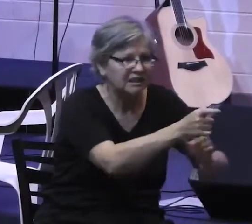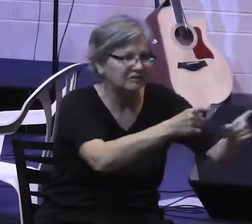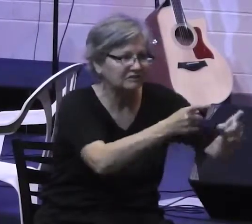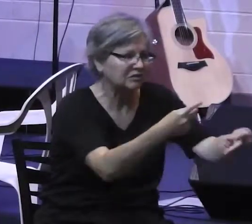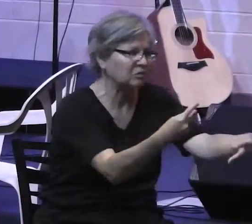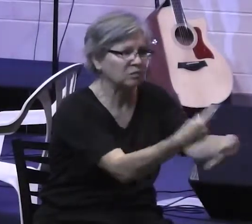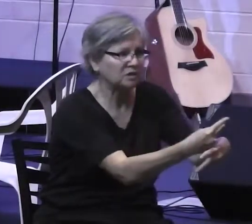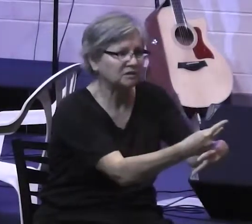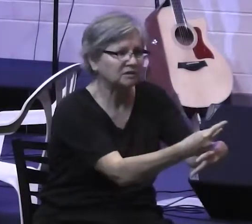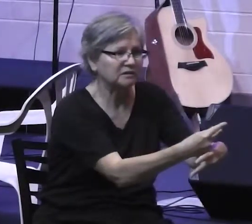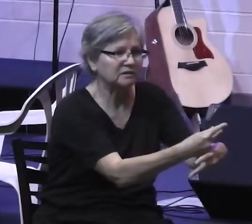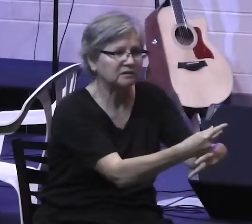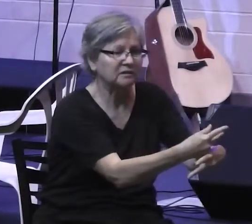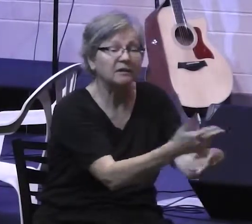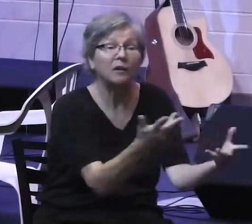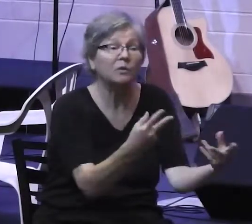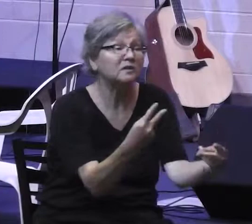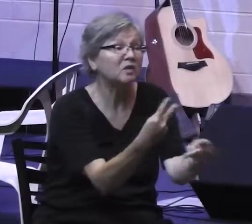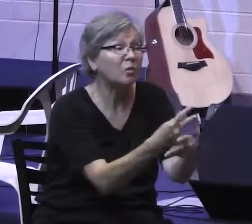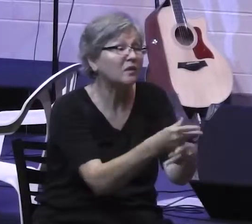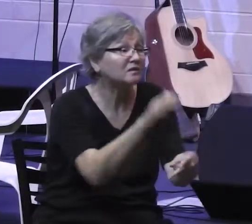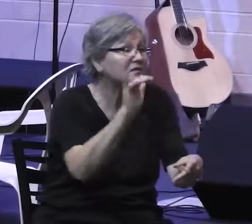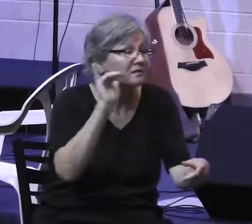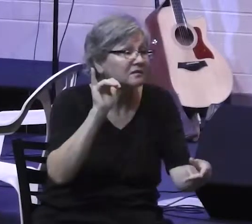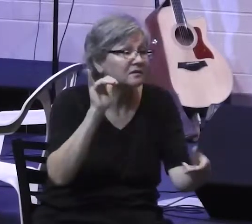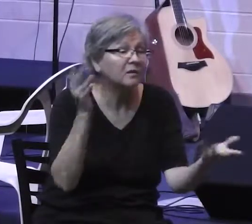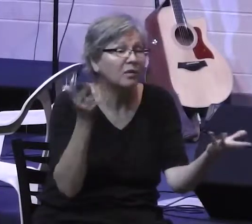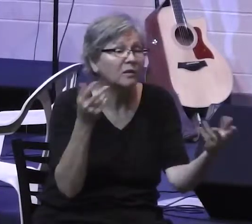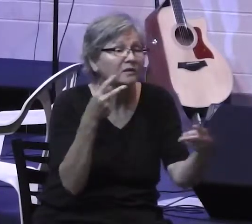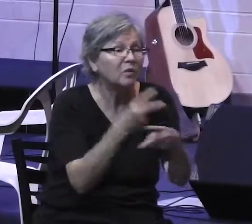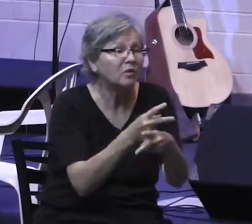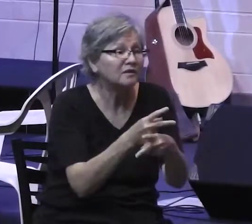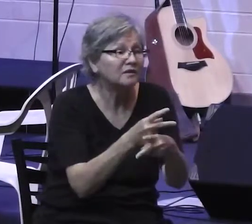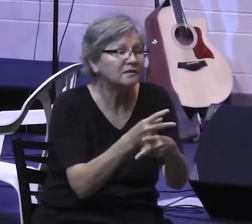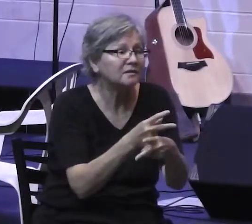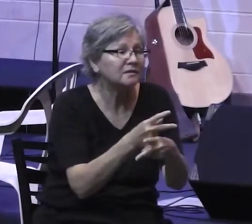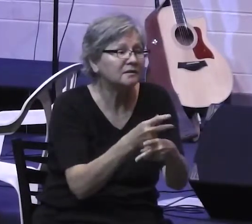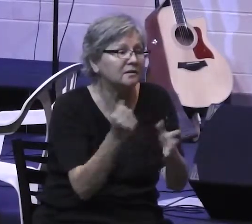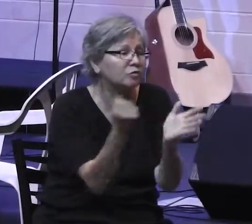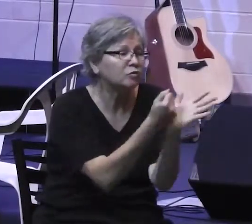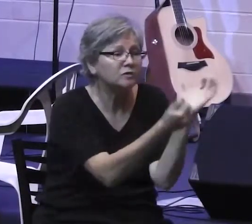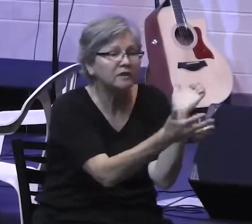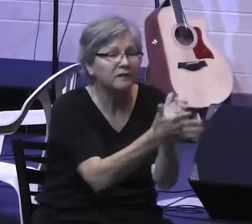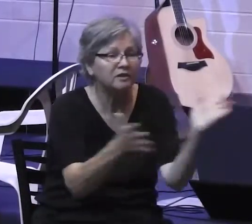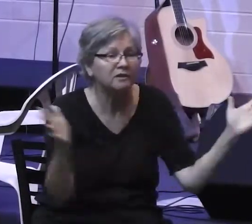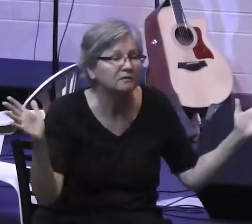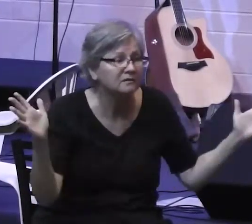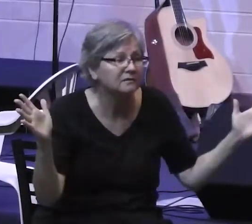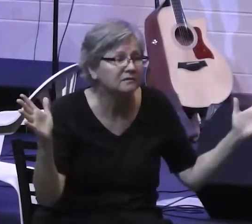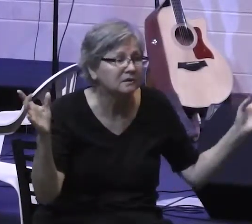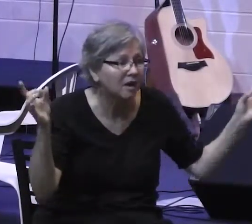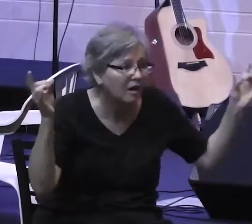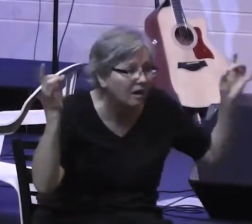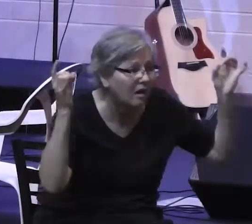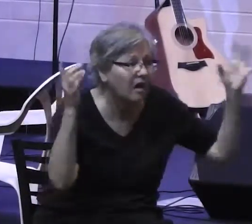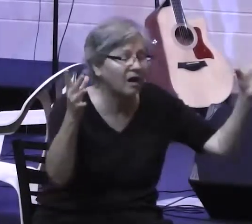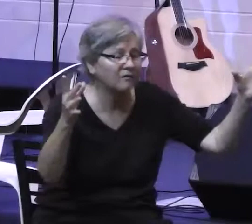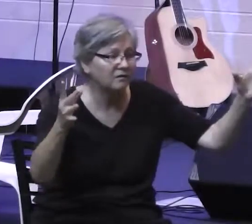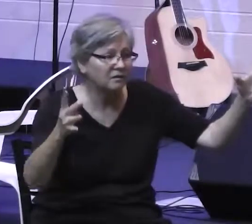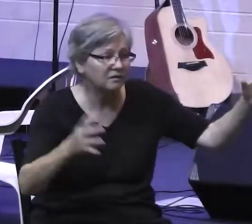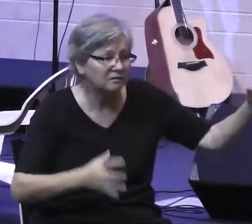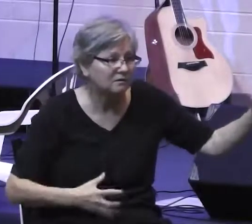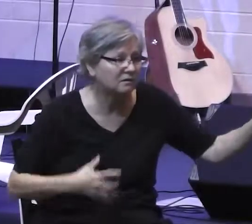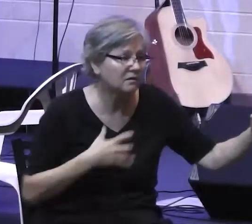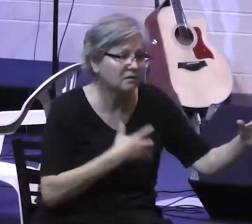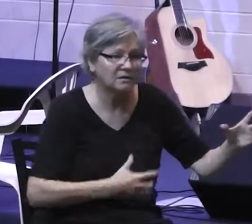And in that day, what's the worst they can devise? Crucifixion. a hideous,